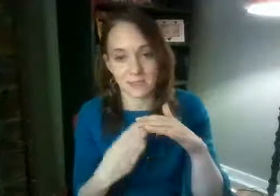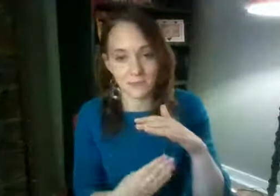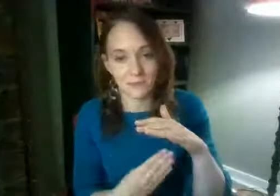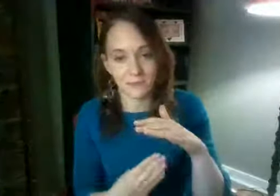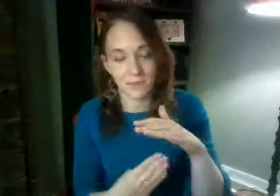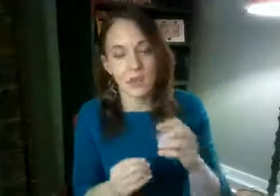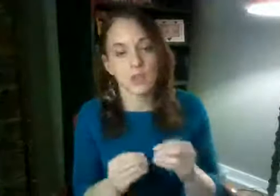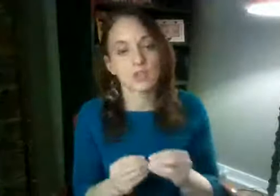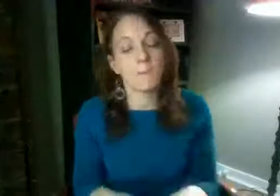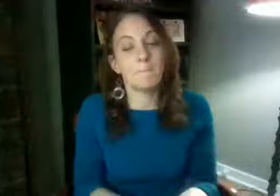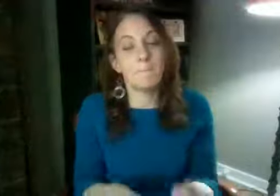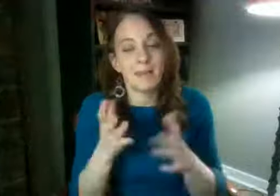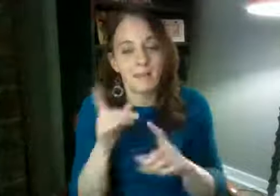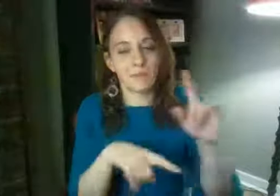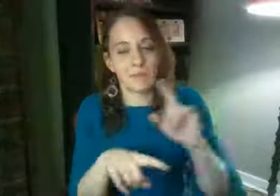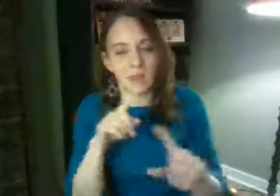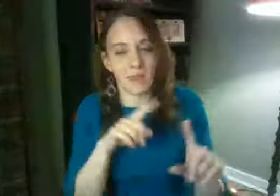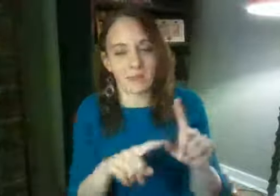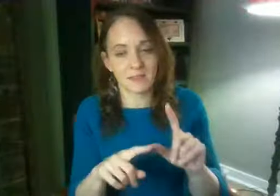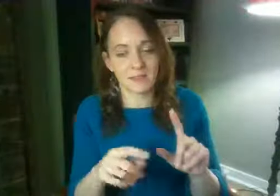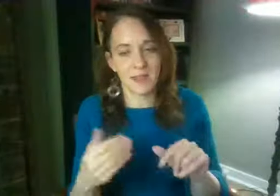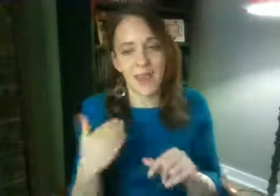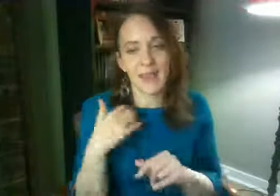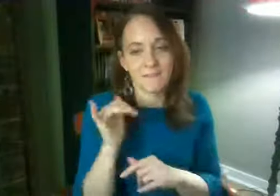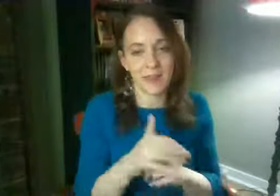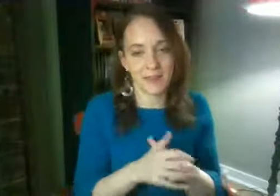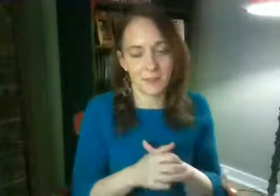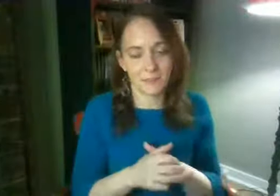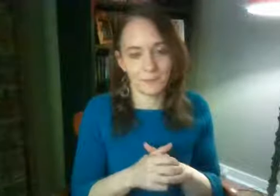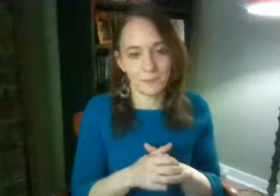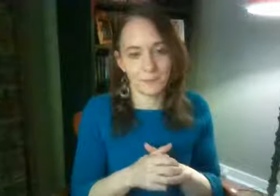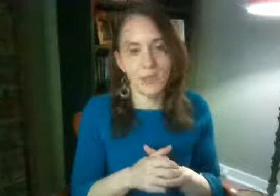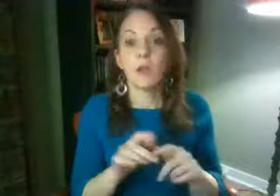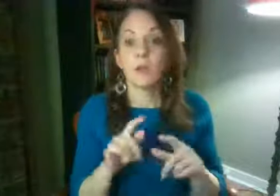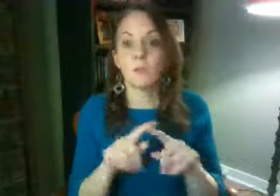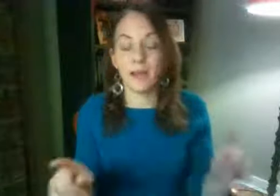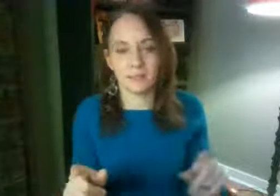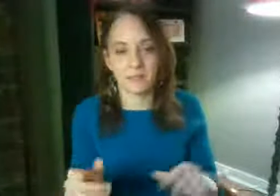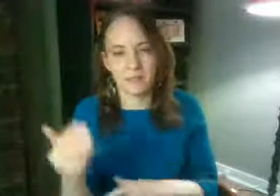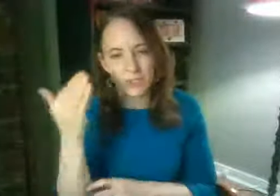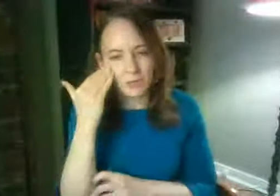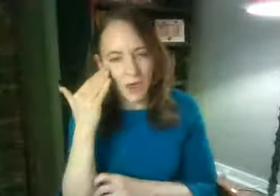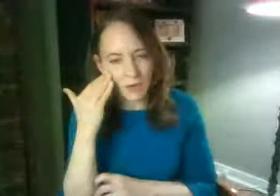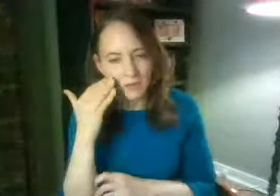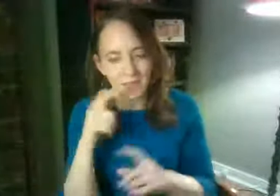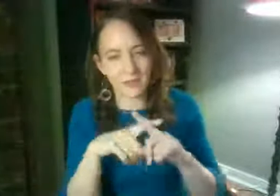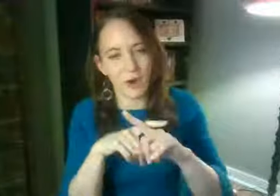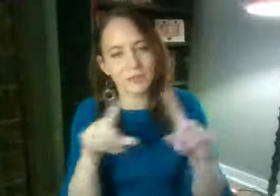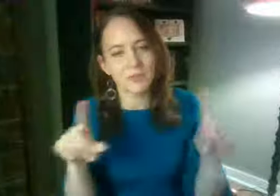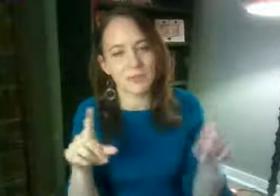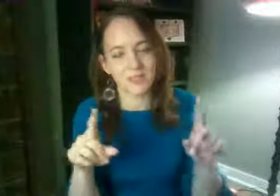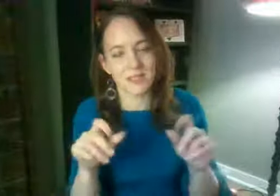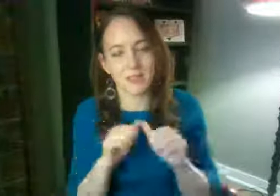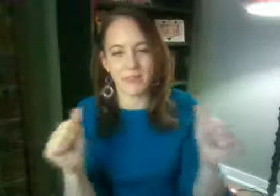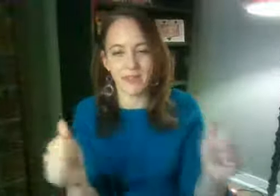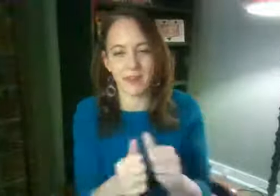base. So many of the signs have that in them. But did you know that there are also differences by the